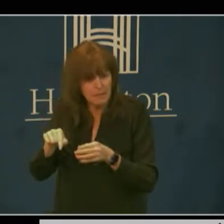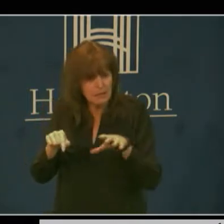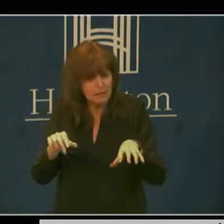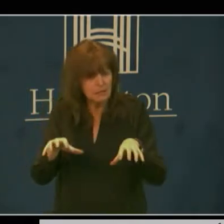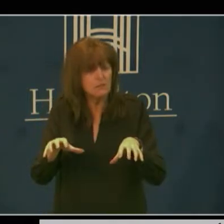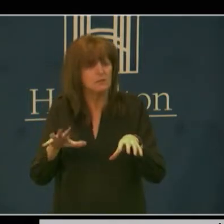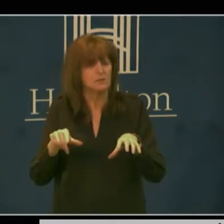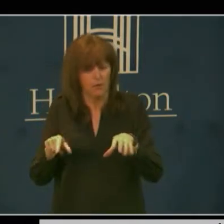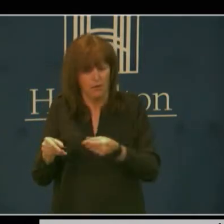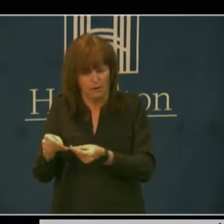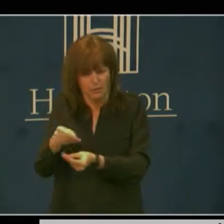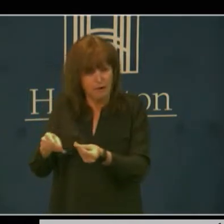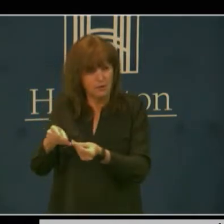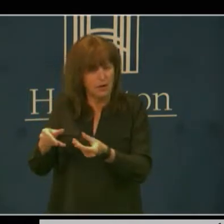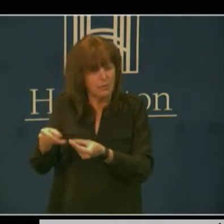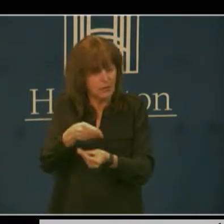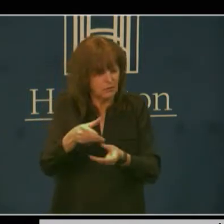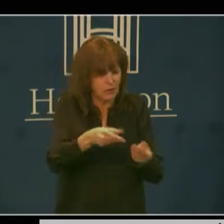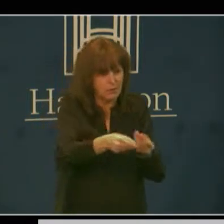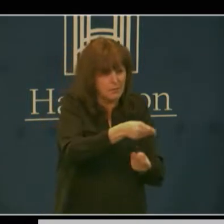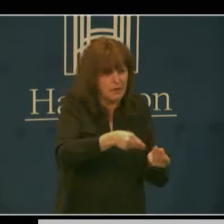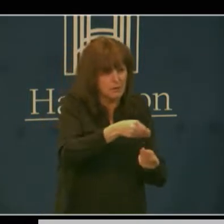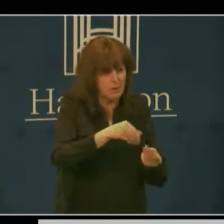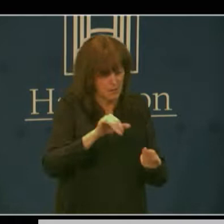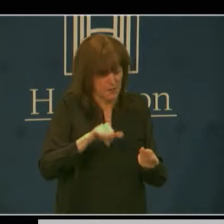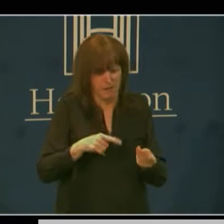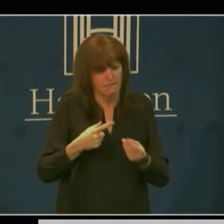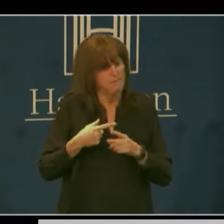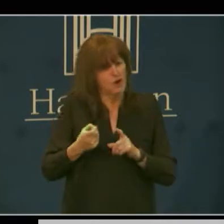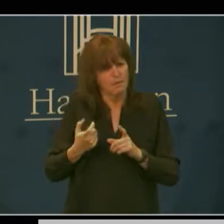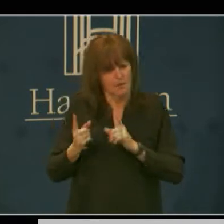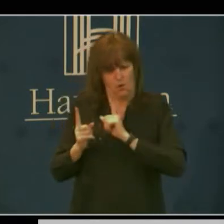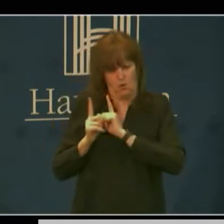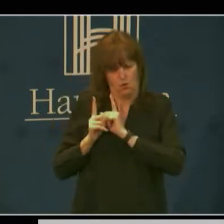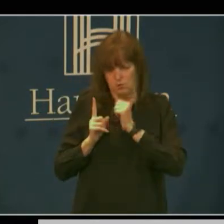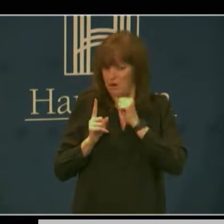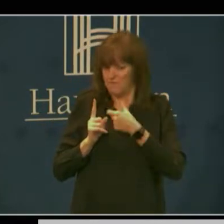contact is. And now the third phase, which I think